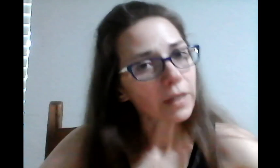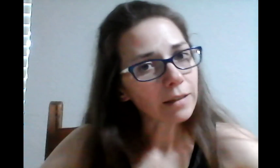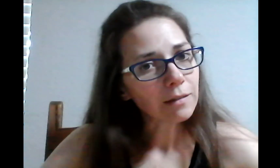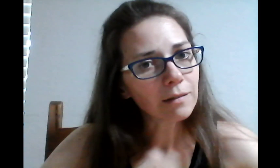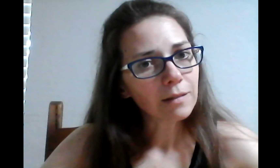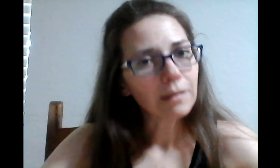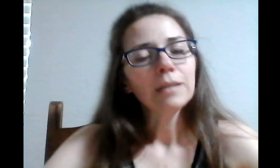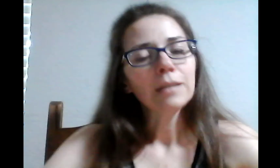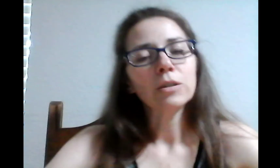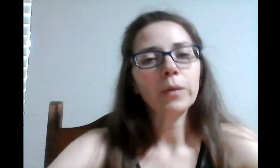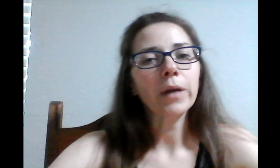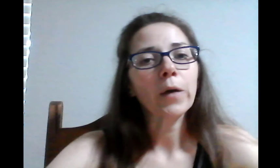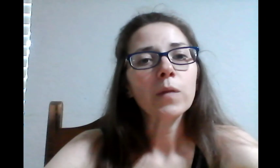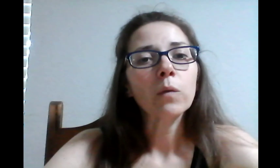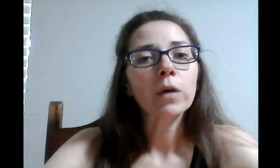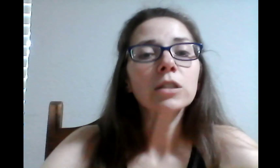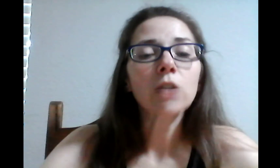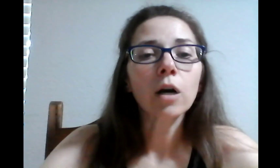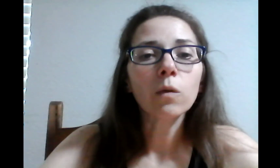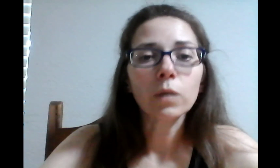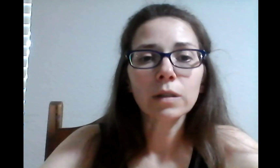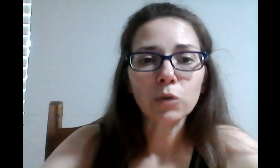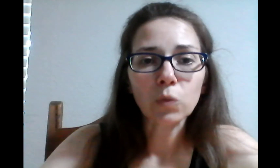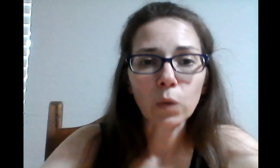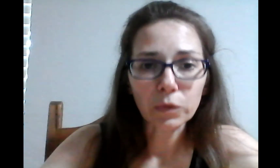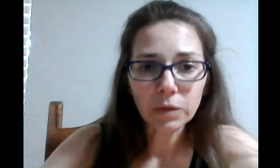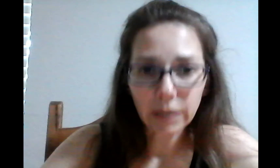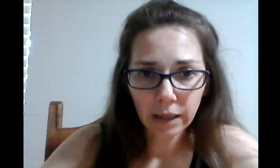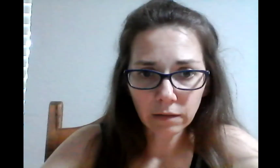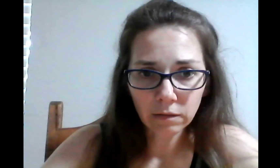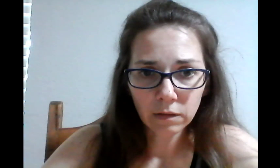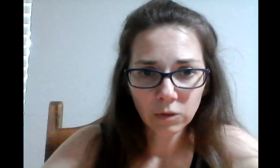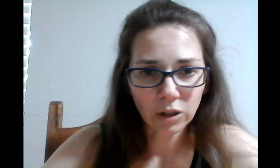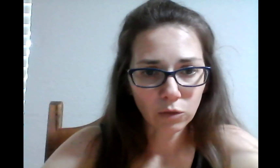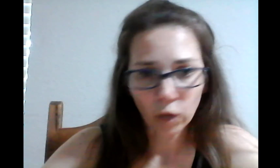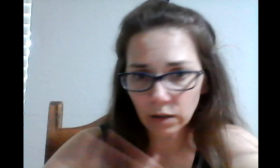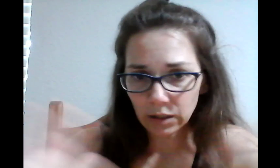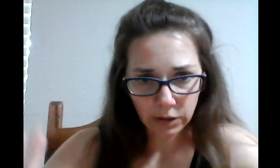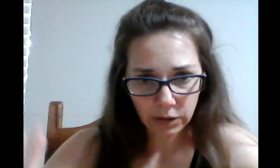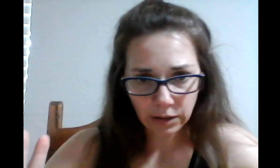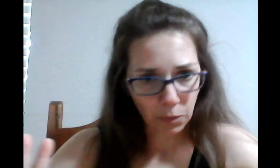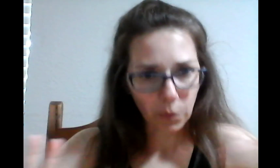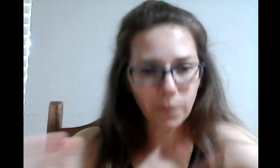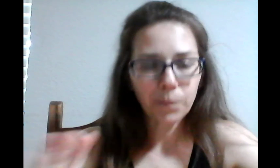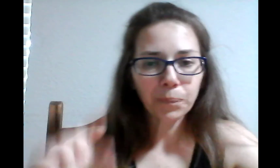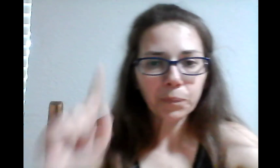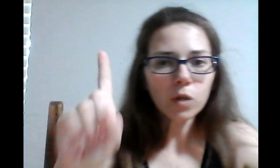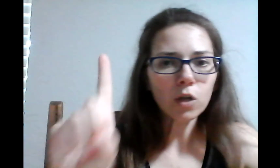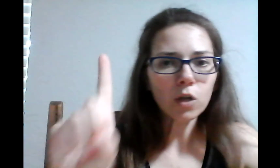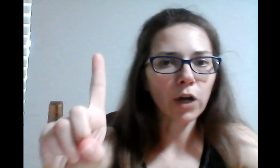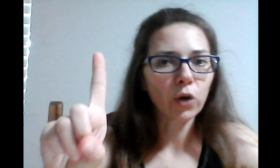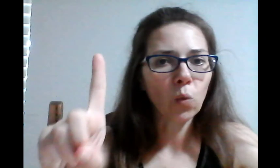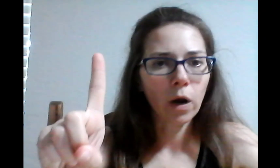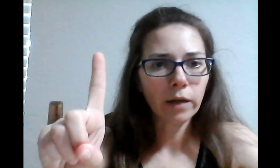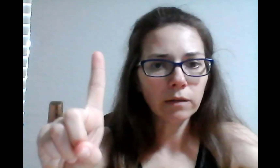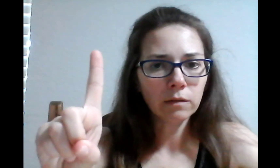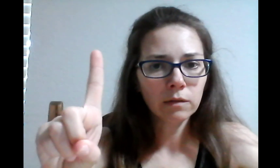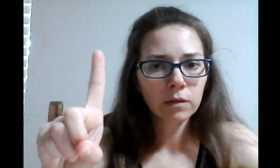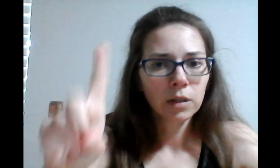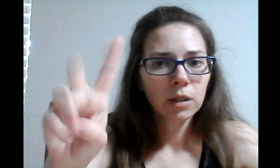confident. So here we go. We're going to start with numbers 1 through 10, which is relatively simple. We got your 1,